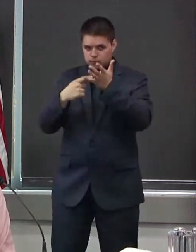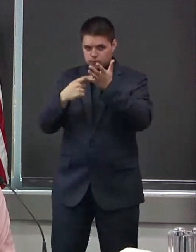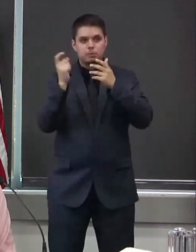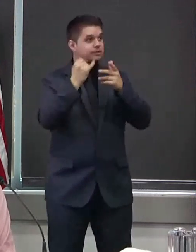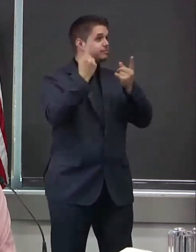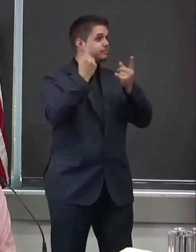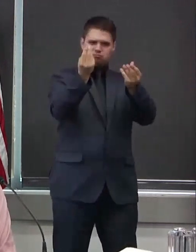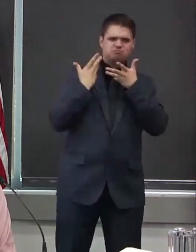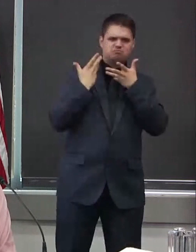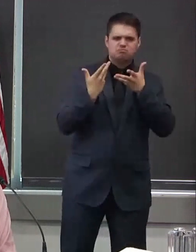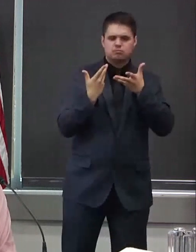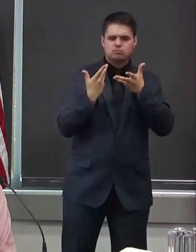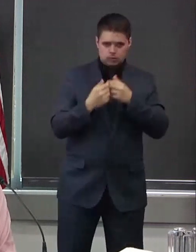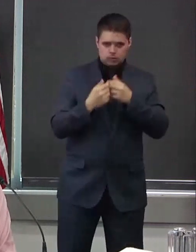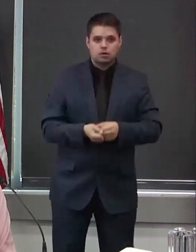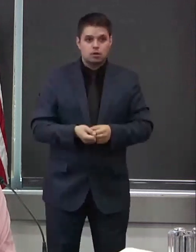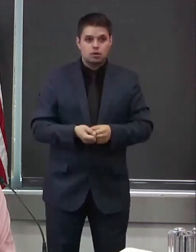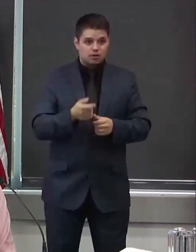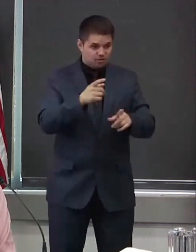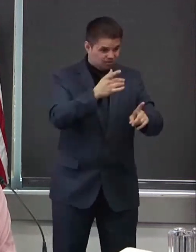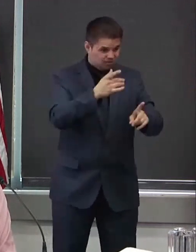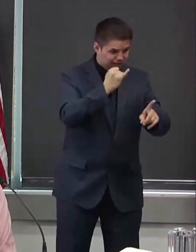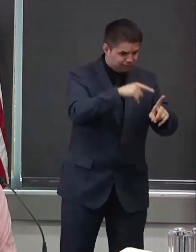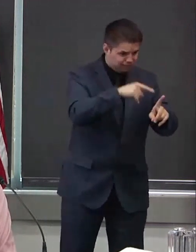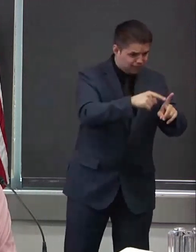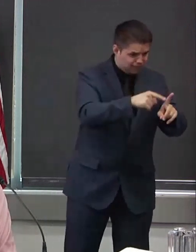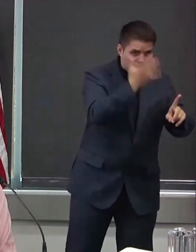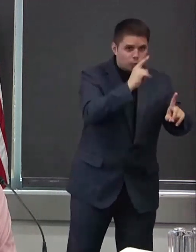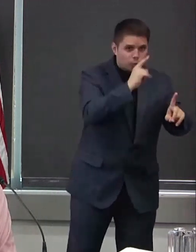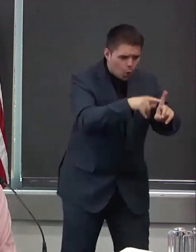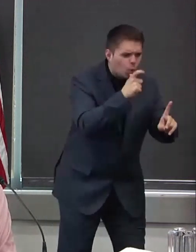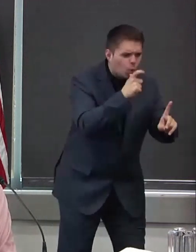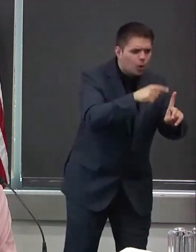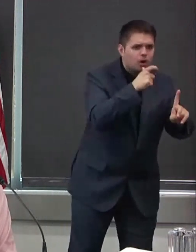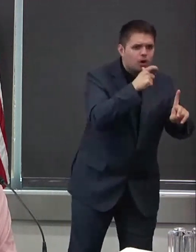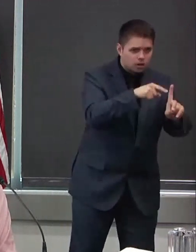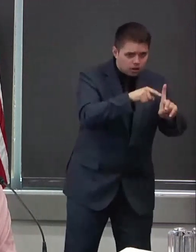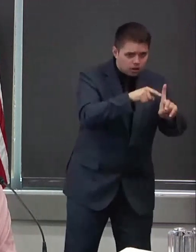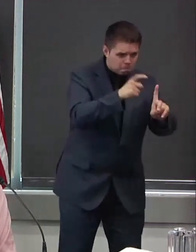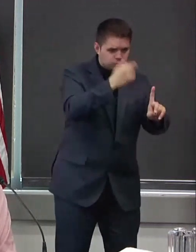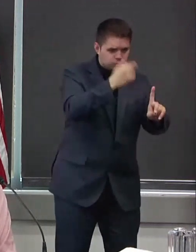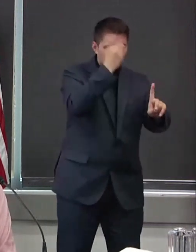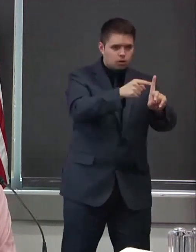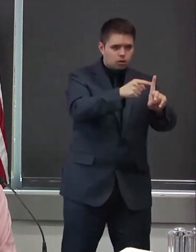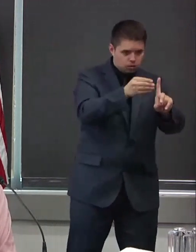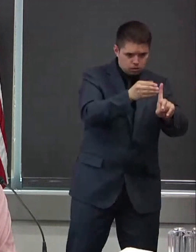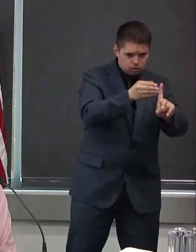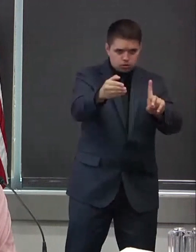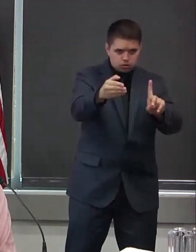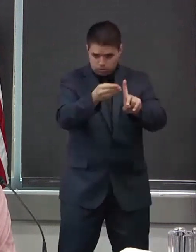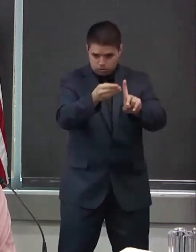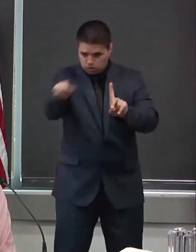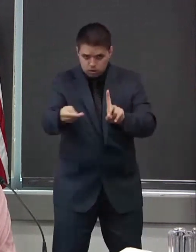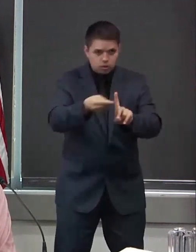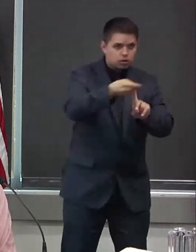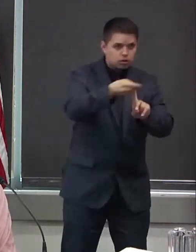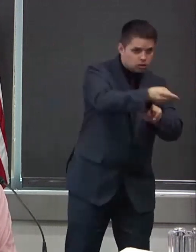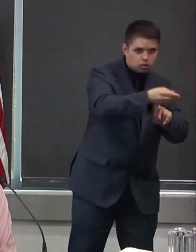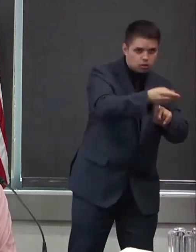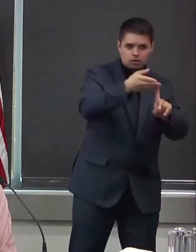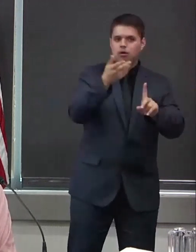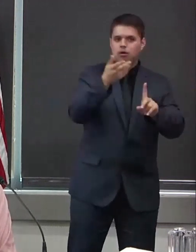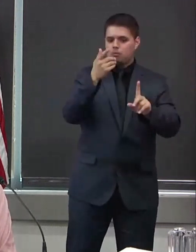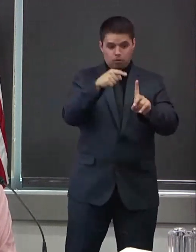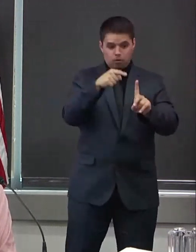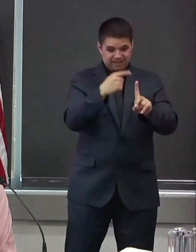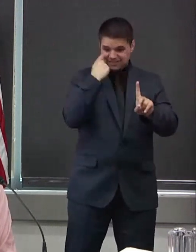want to happen within 1 day, and our counties have risen and are meeting that. We want to be able to trace those individuals who may have been exposed to